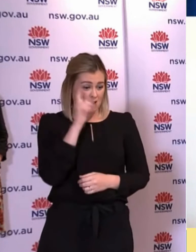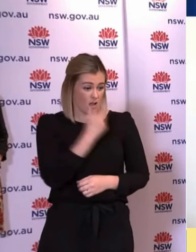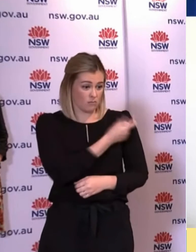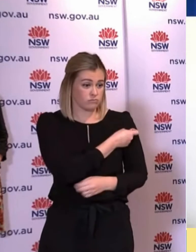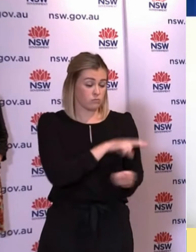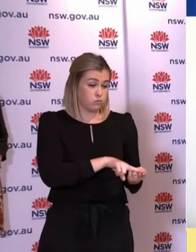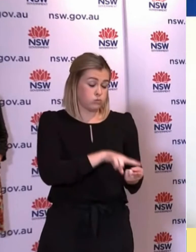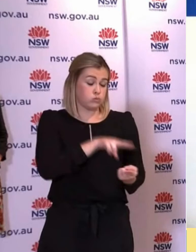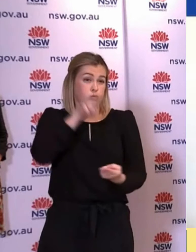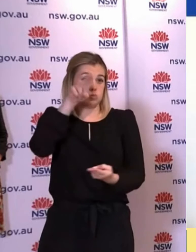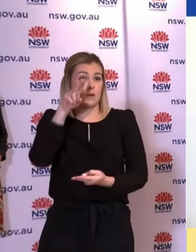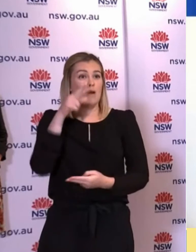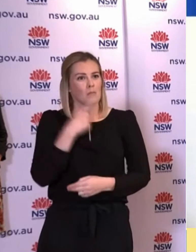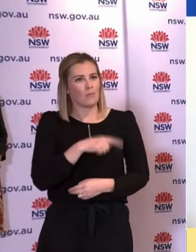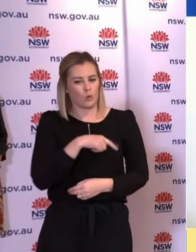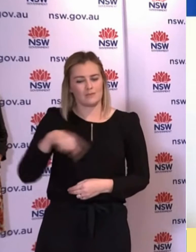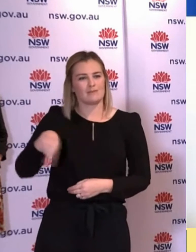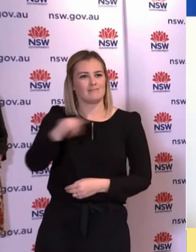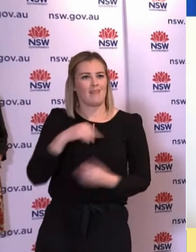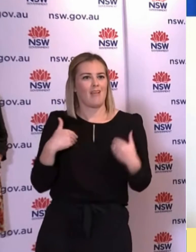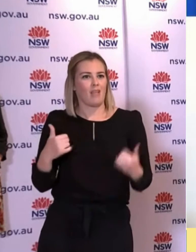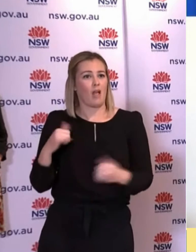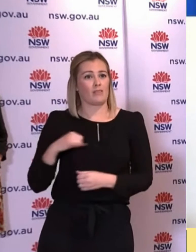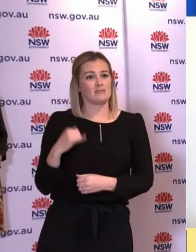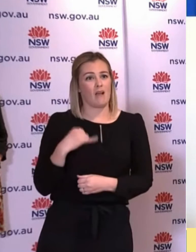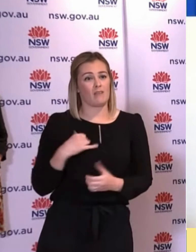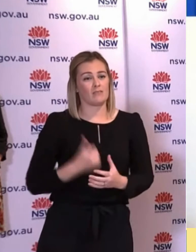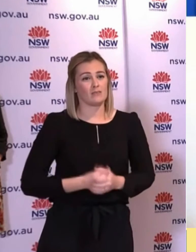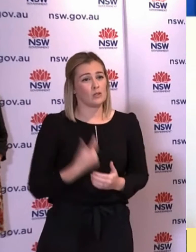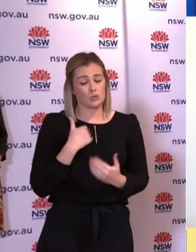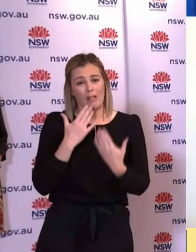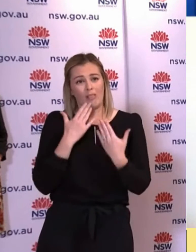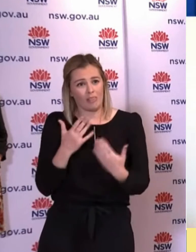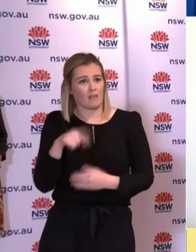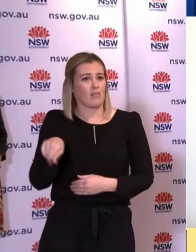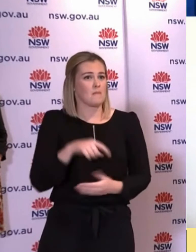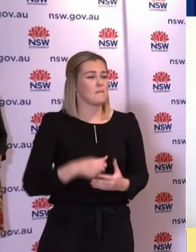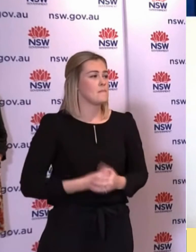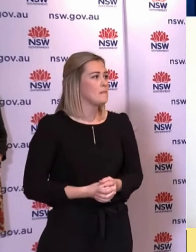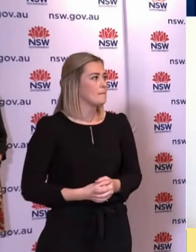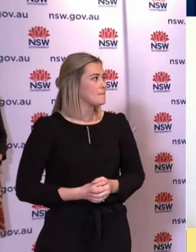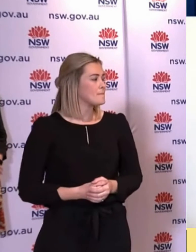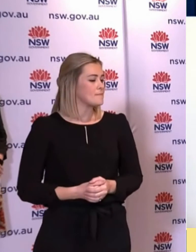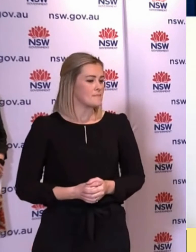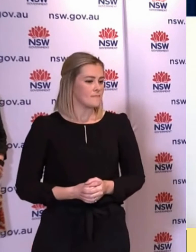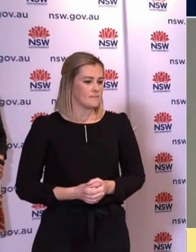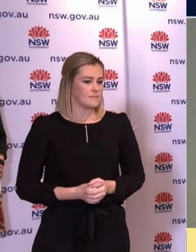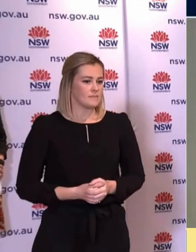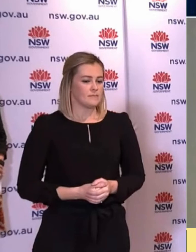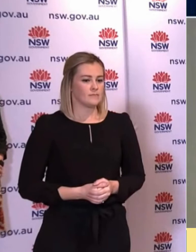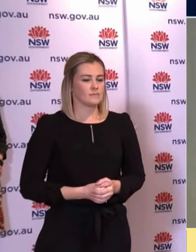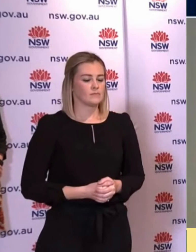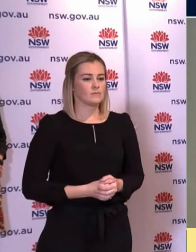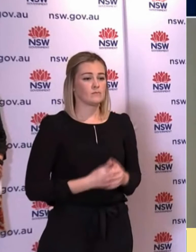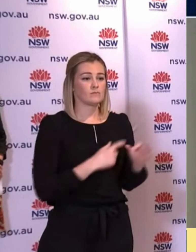all of them, because through those vaccinations you're bringing us back to normality. But isn't the point here that the children, and this is nobody's